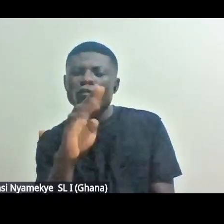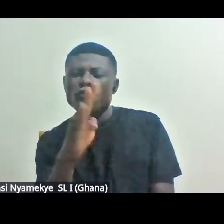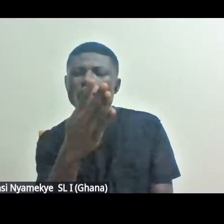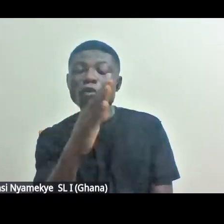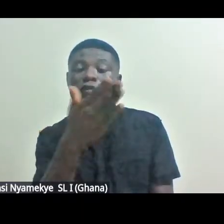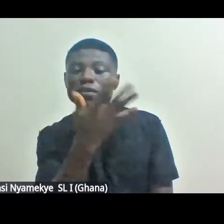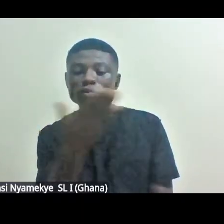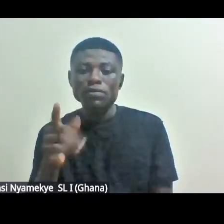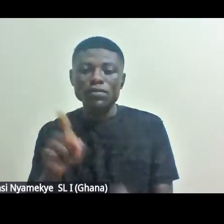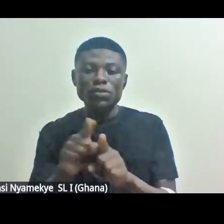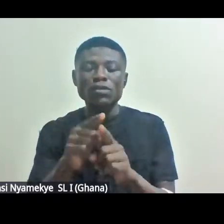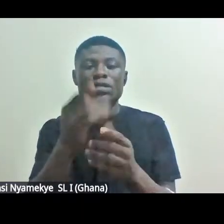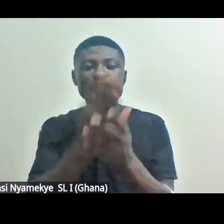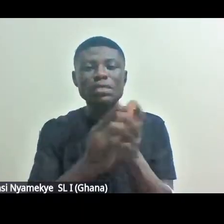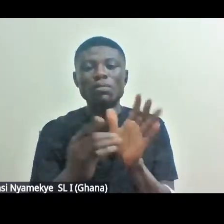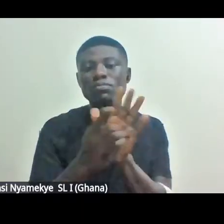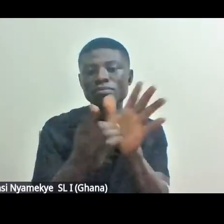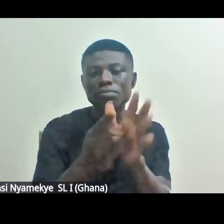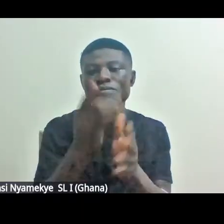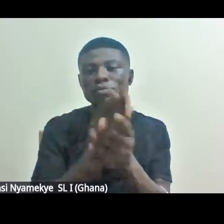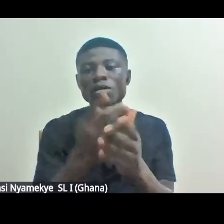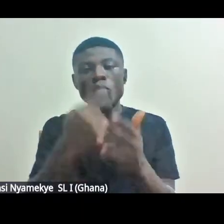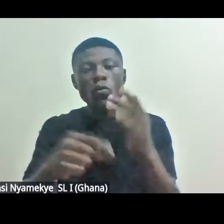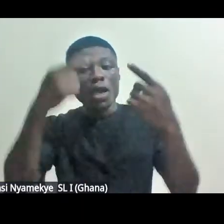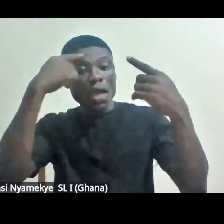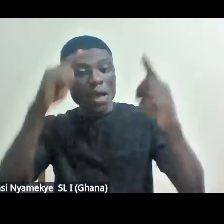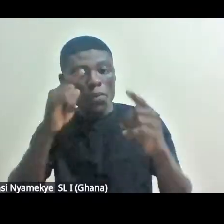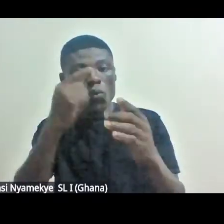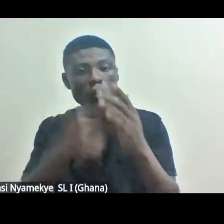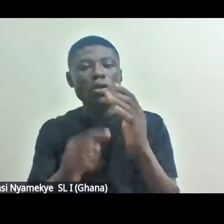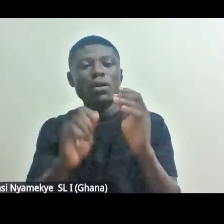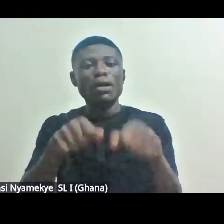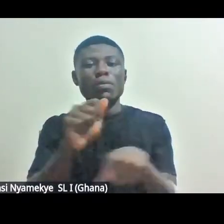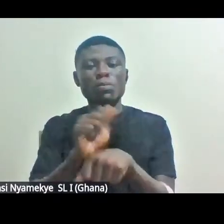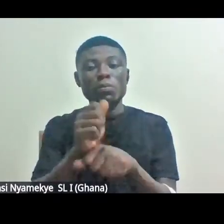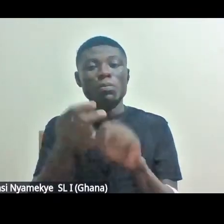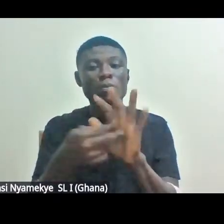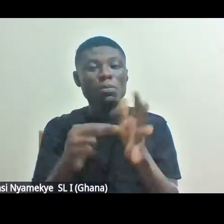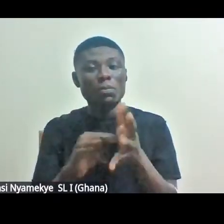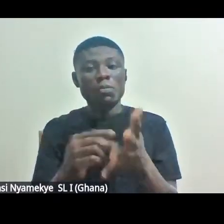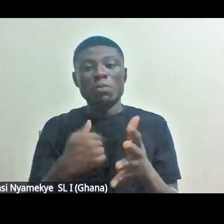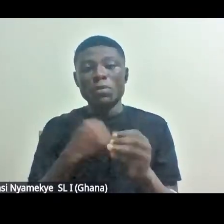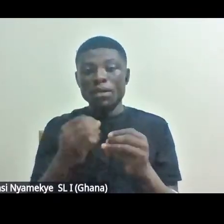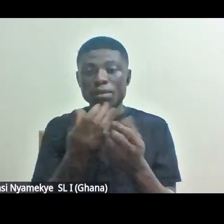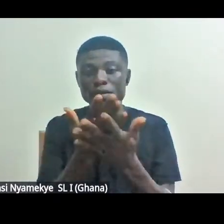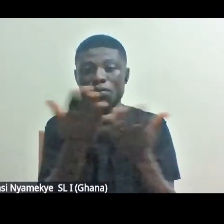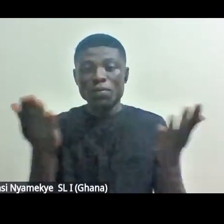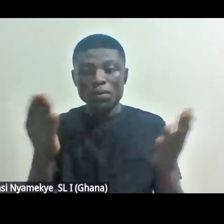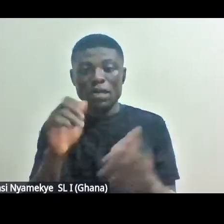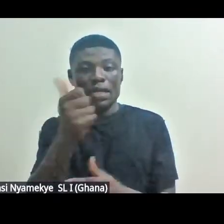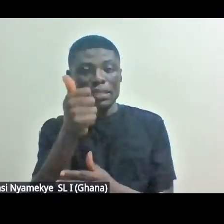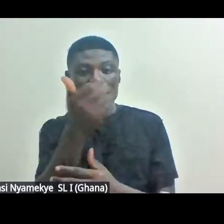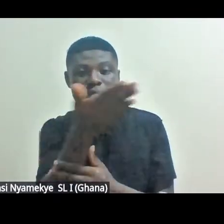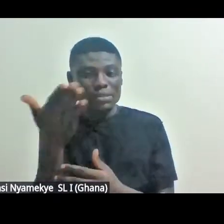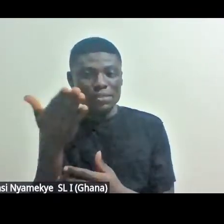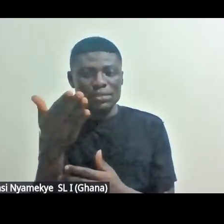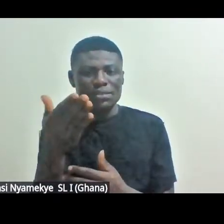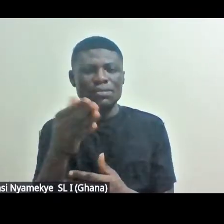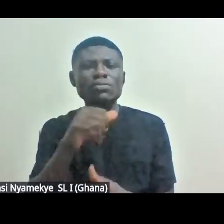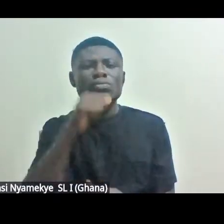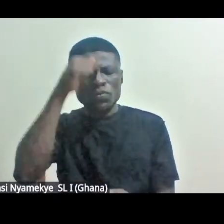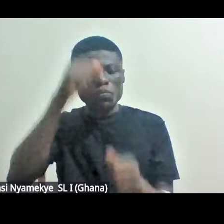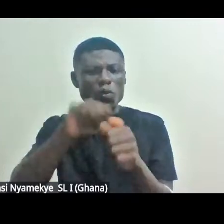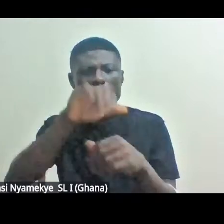some demos, give you a sense of what this actually can mean. Because if I give you 10 things, you're not going to remember all